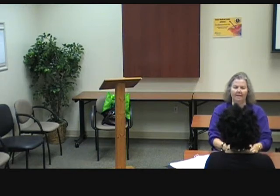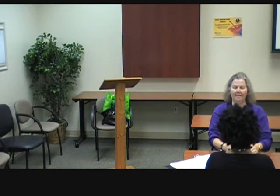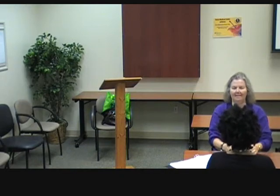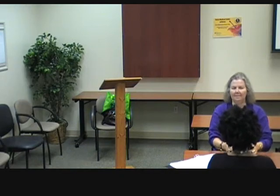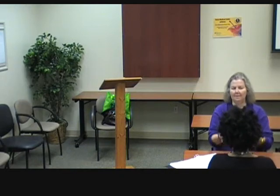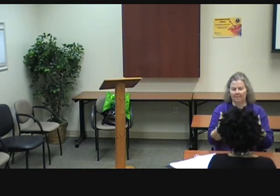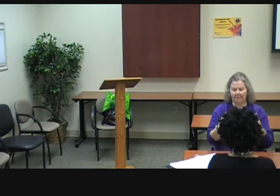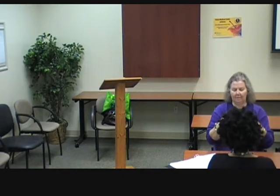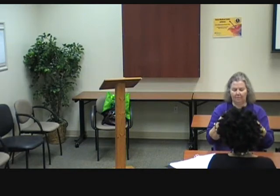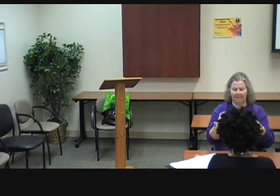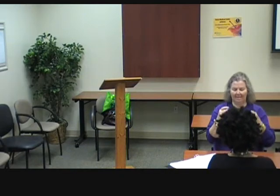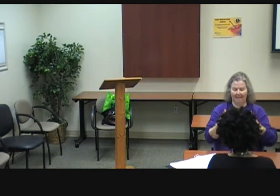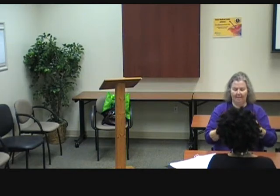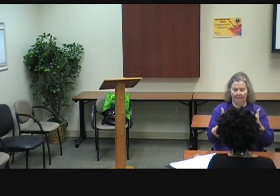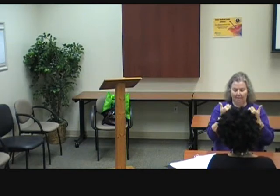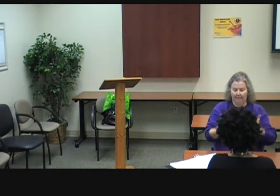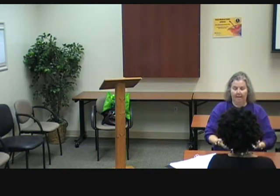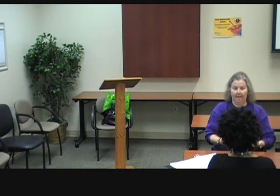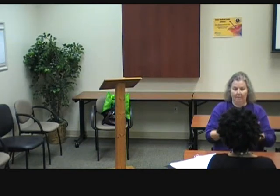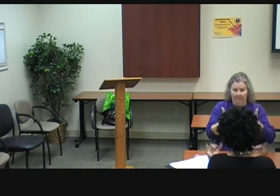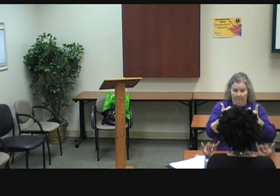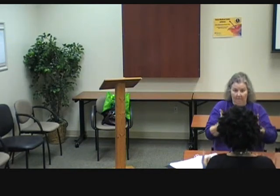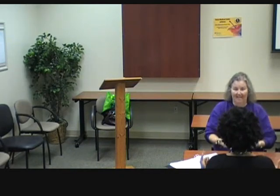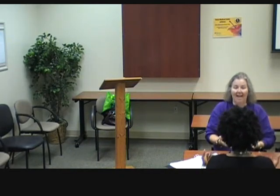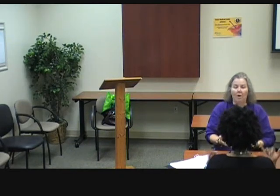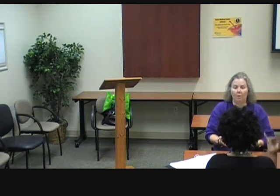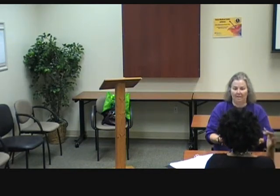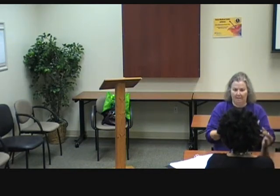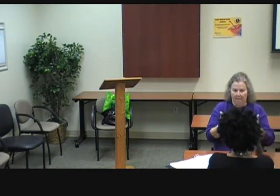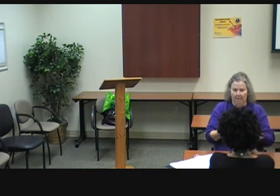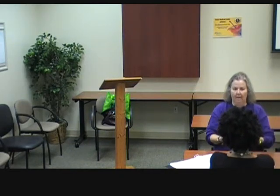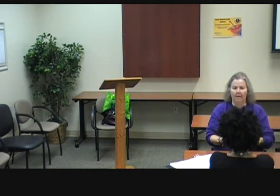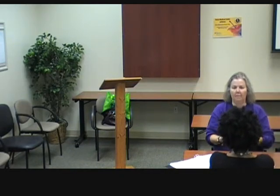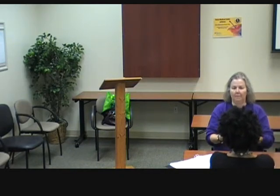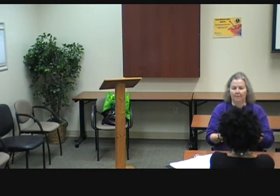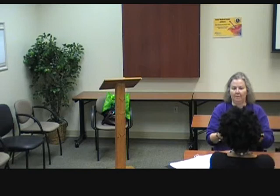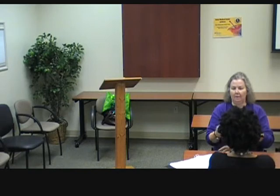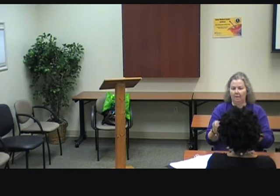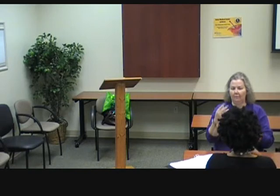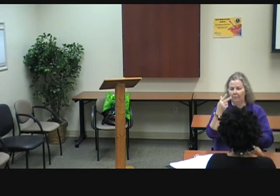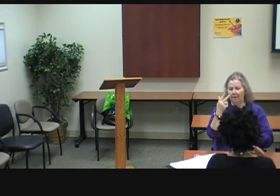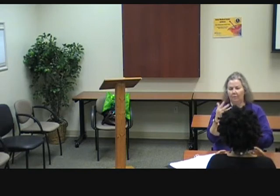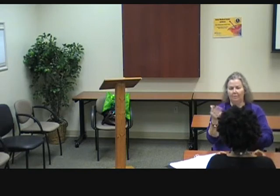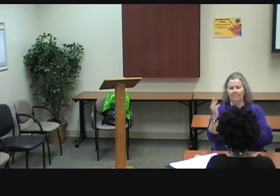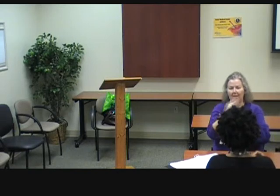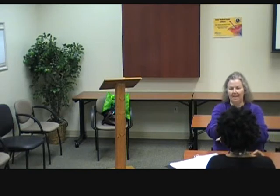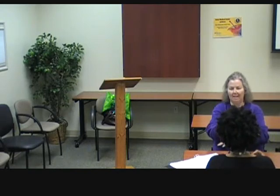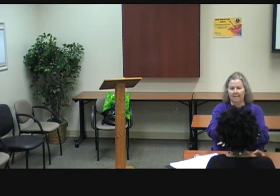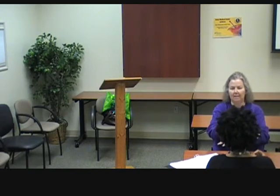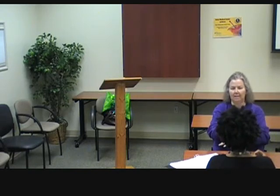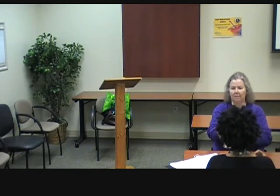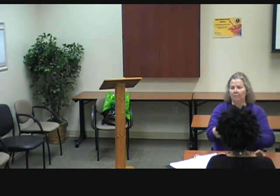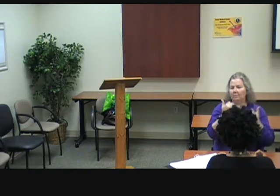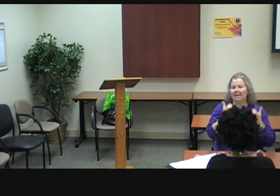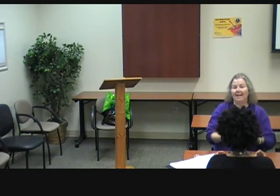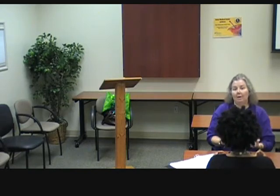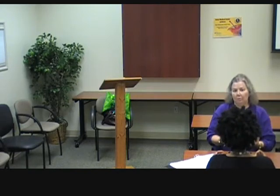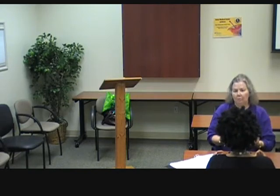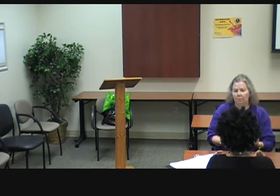And sometimes they do today, they'll send that, and they always today. But if you had 3 meetings, it would be now. You